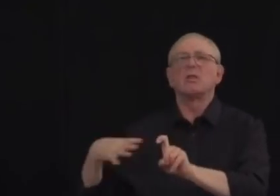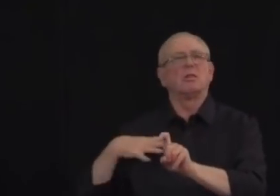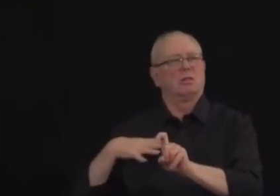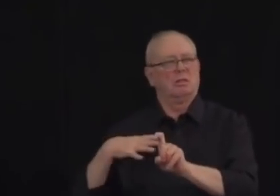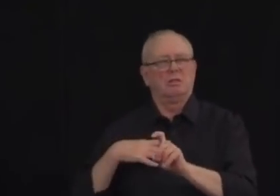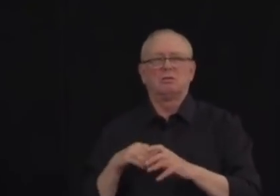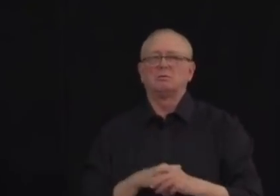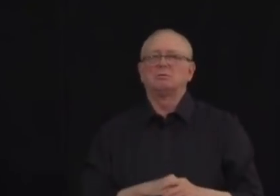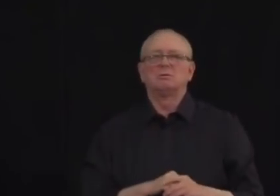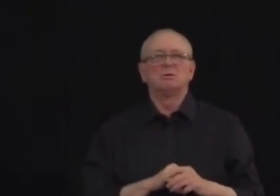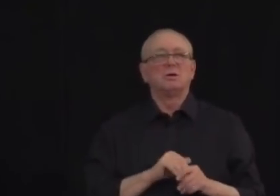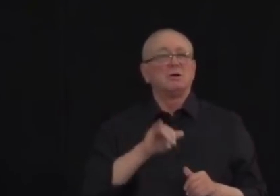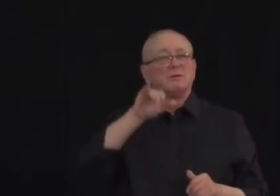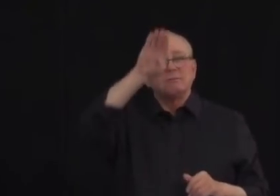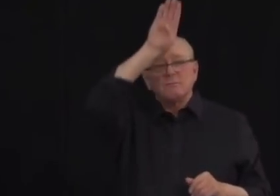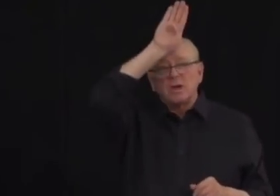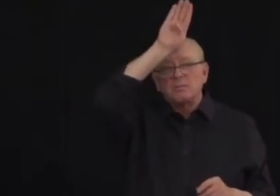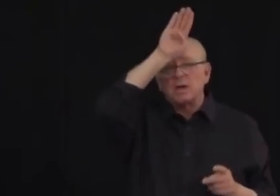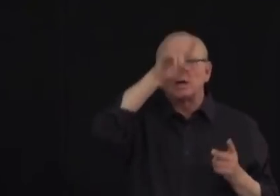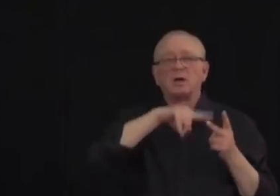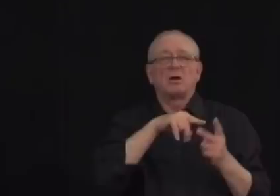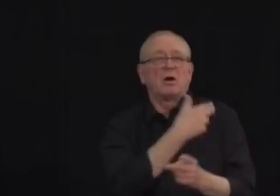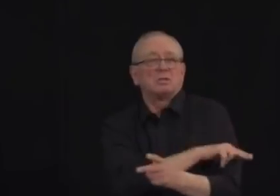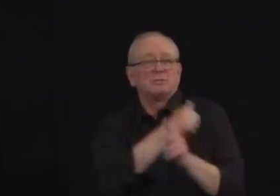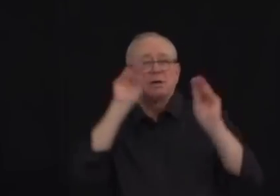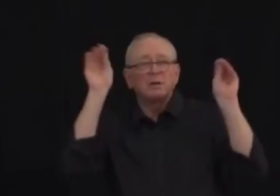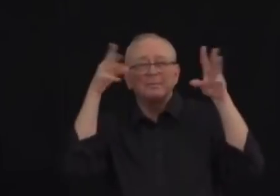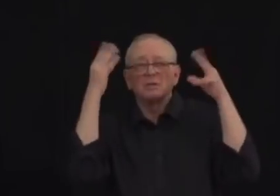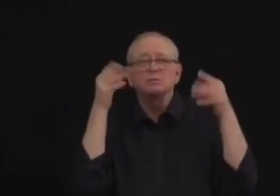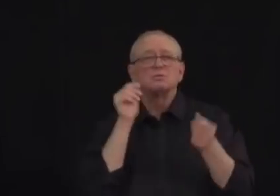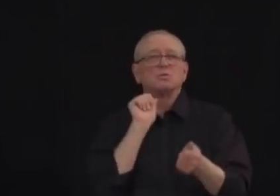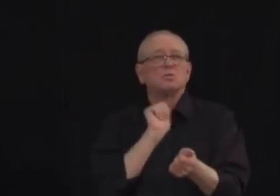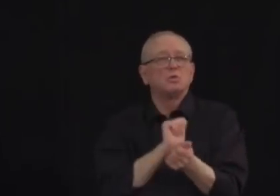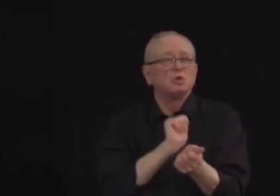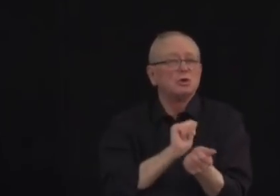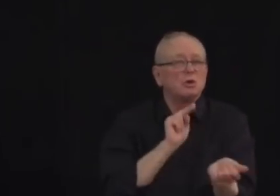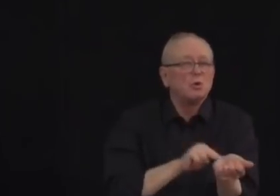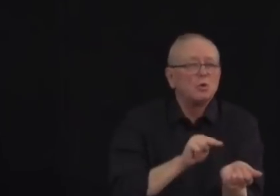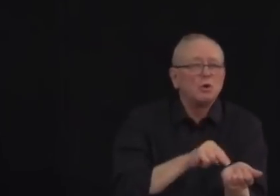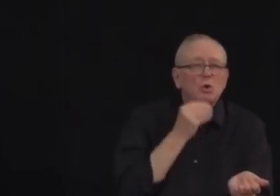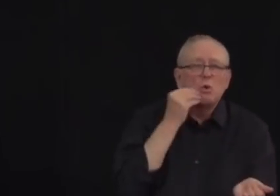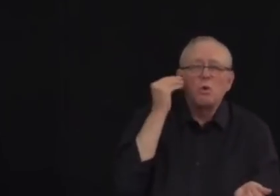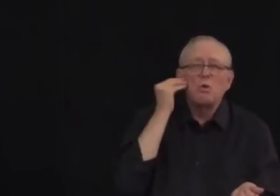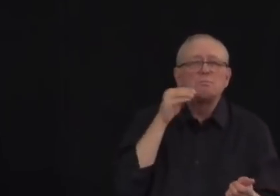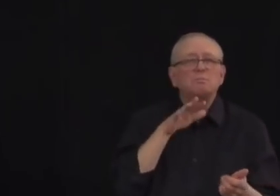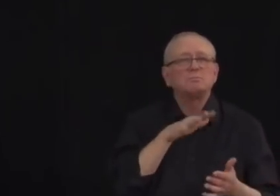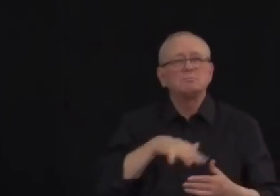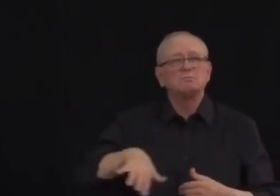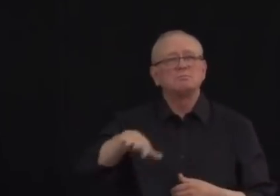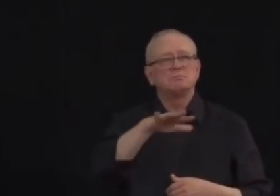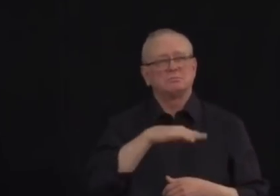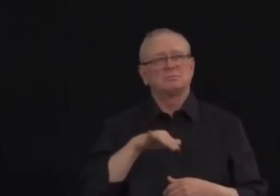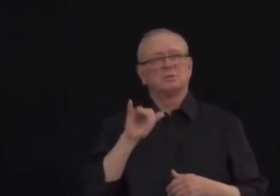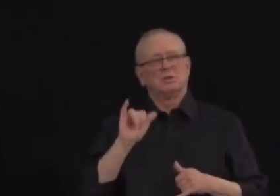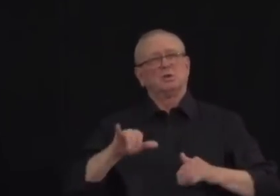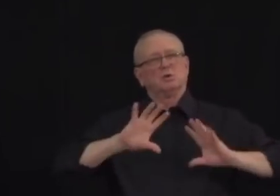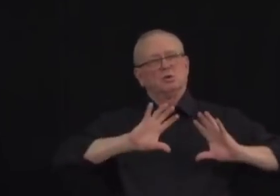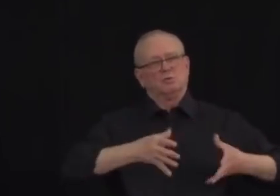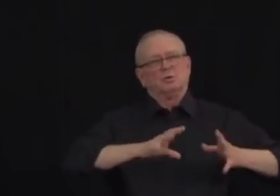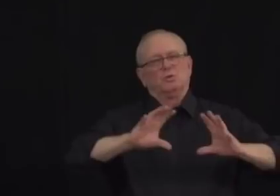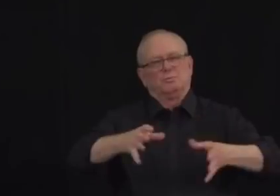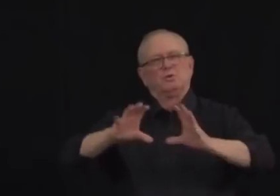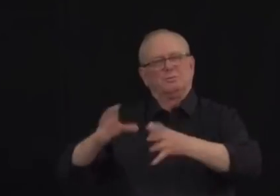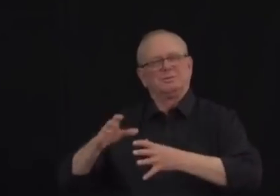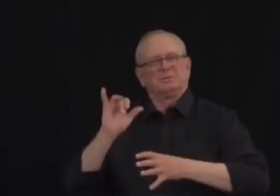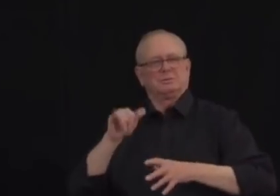expanded eligibility for testing to anyone with COVID-19 symptoms in the Calgary zone and anyone 65 years or